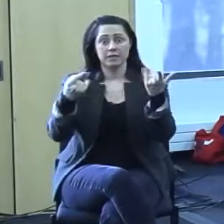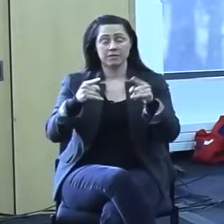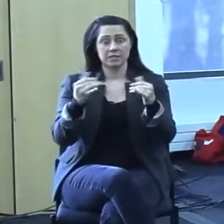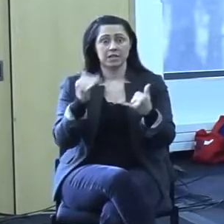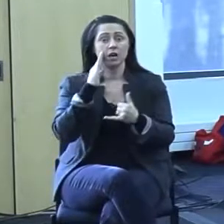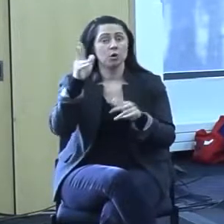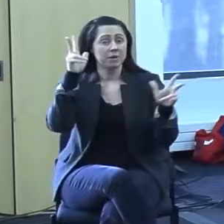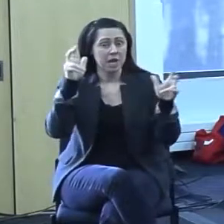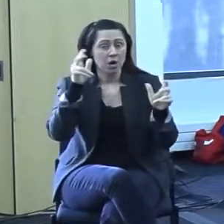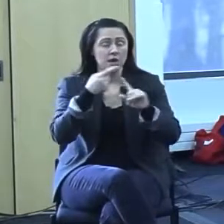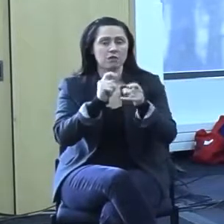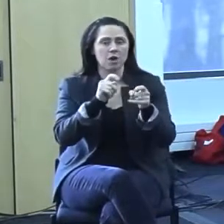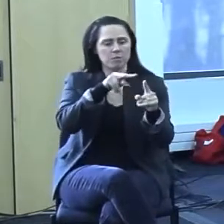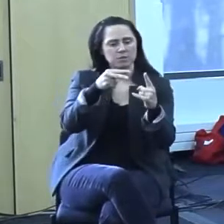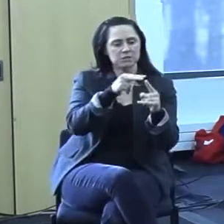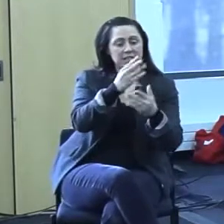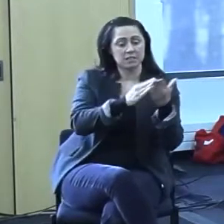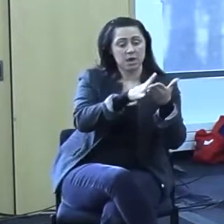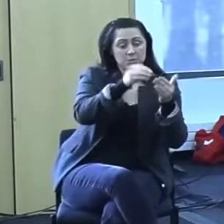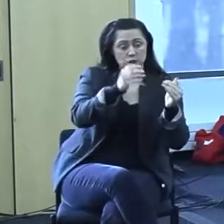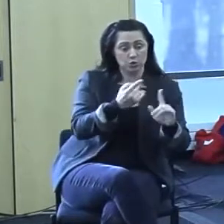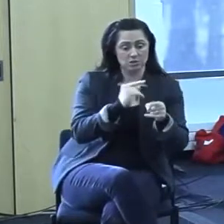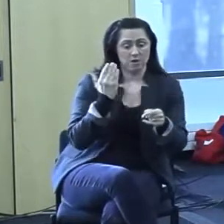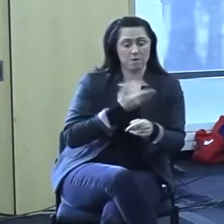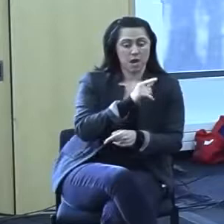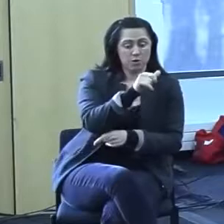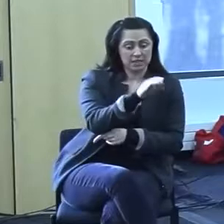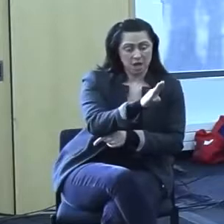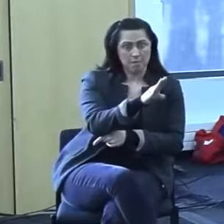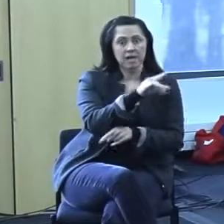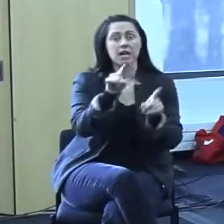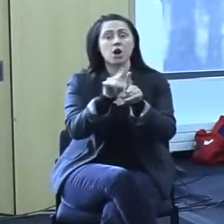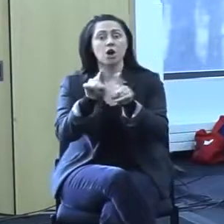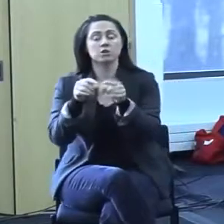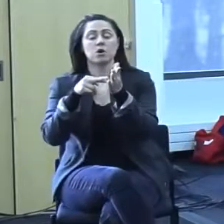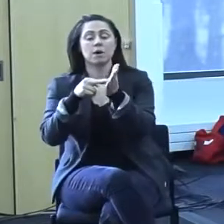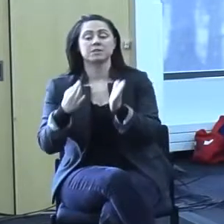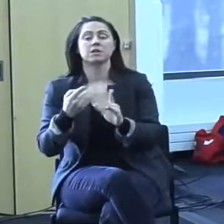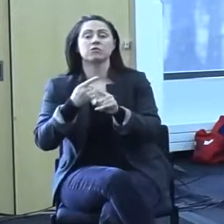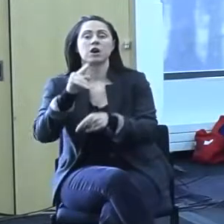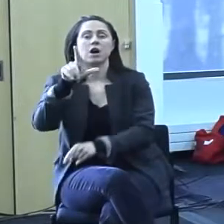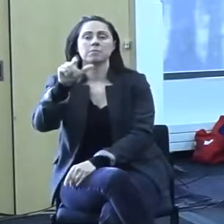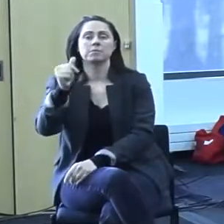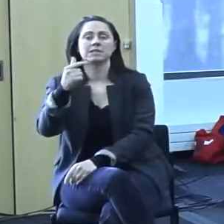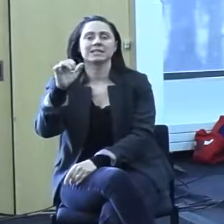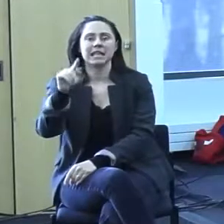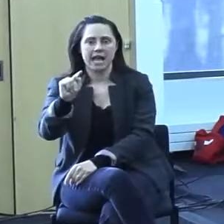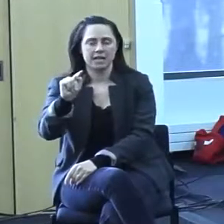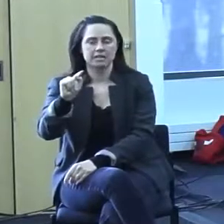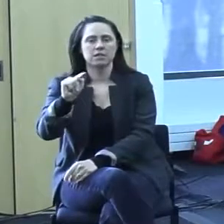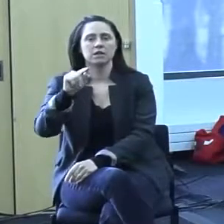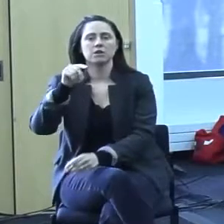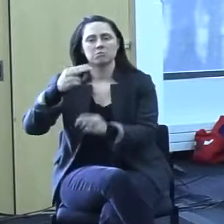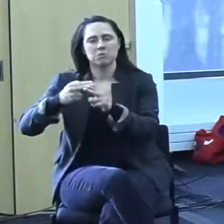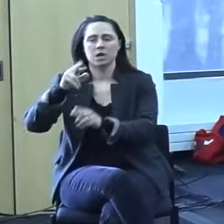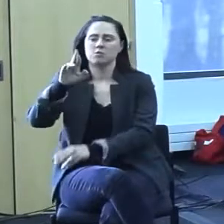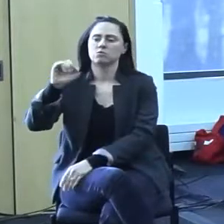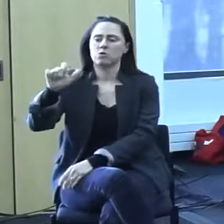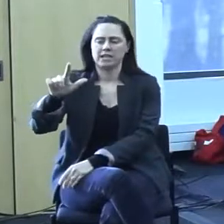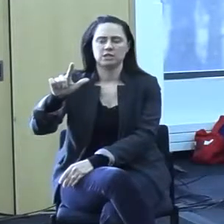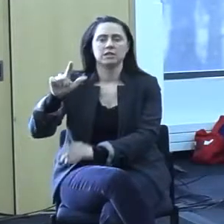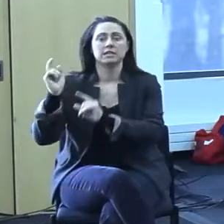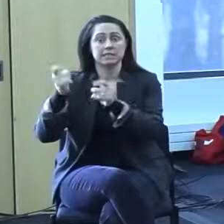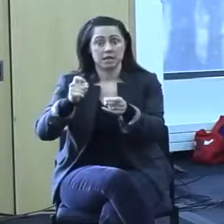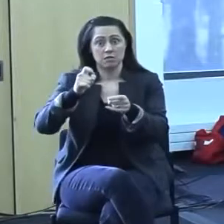from the perspective of the students, some students from our club, as well as a representative from Leggett, Rachel. Um, to give you a